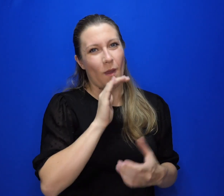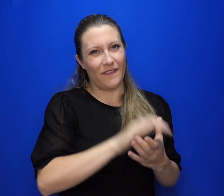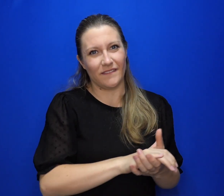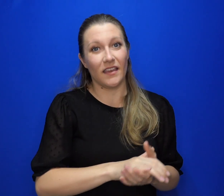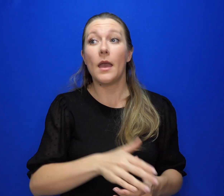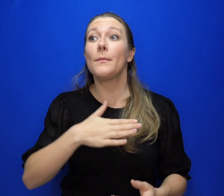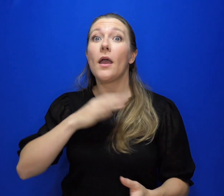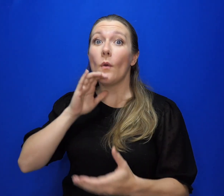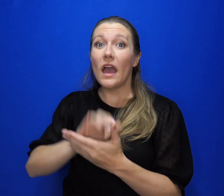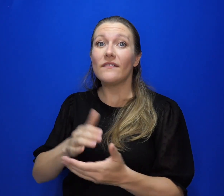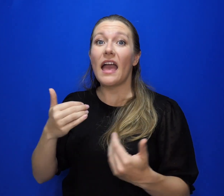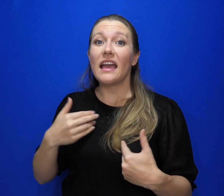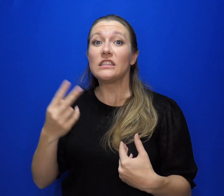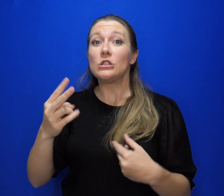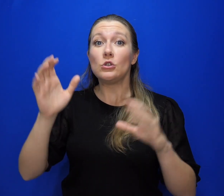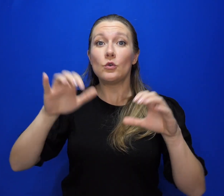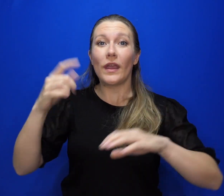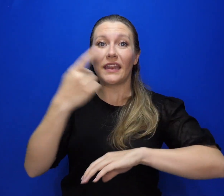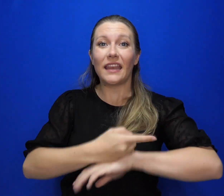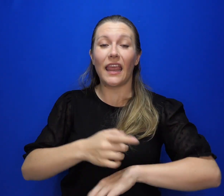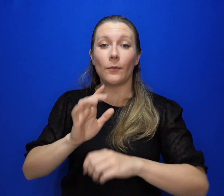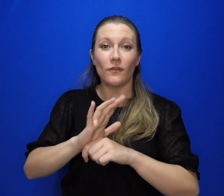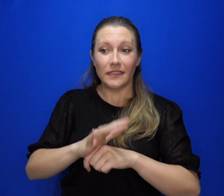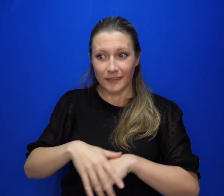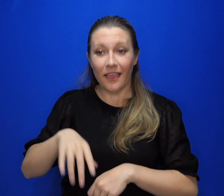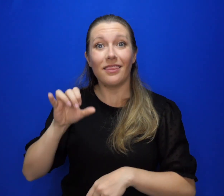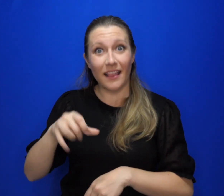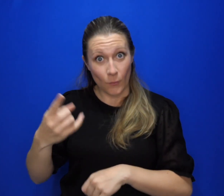movies. Notting Hill is one of them. Oh. The other one's Twister.